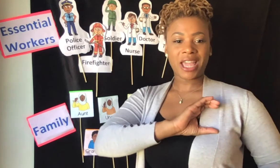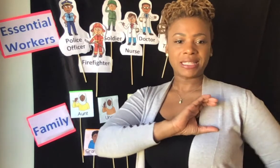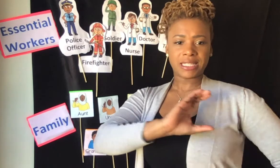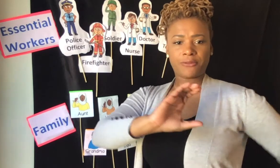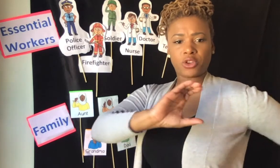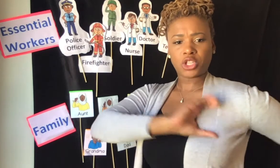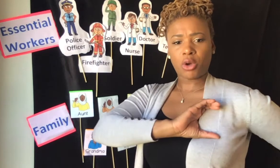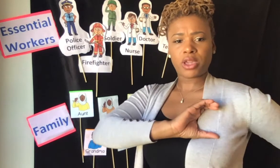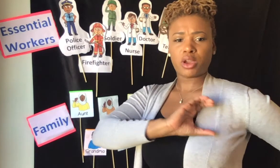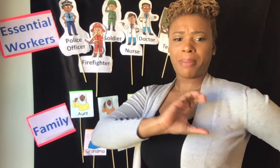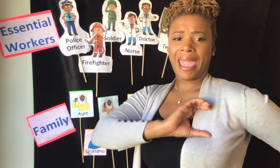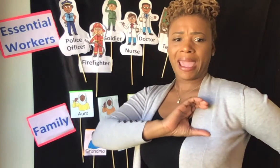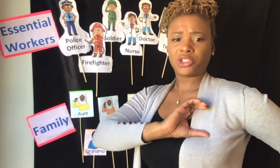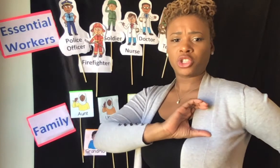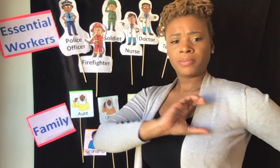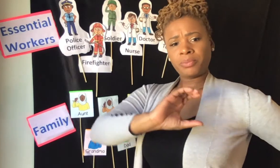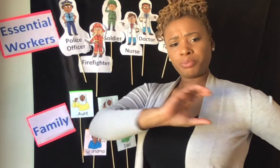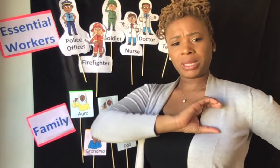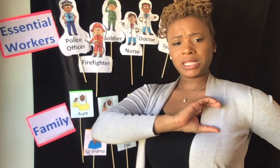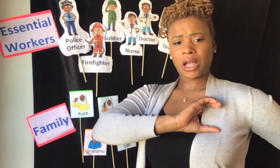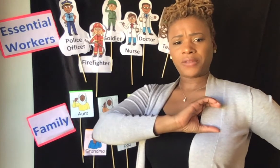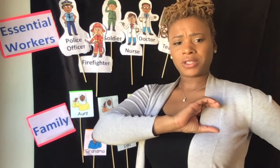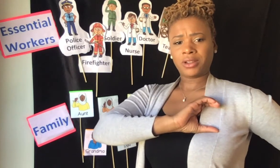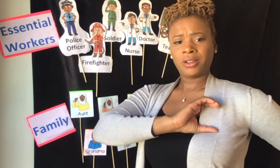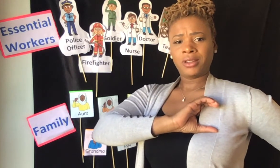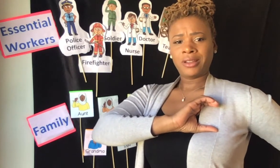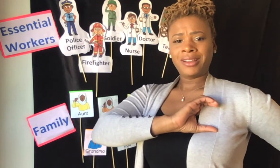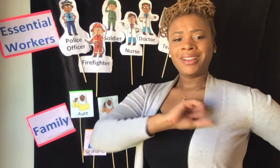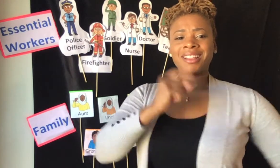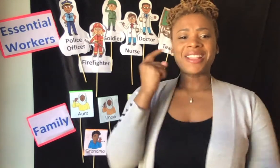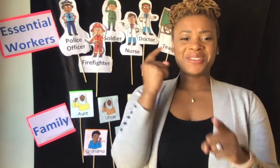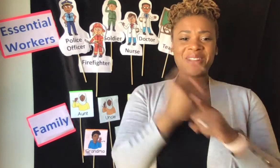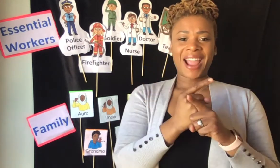as if you're showing your badge. Police officer. That's right.